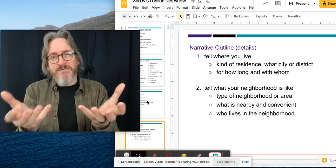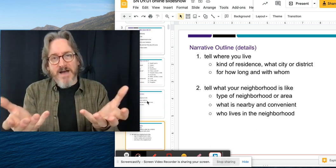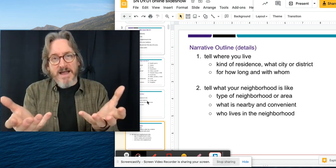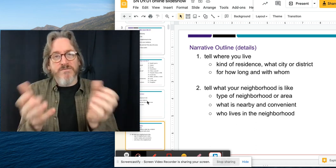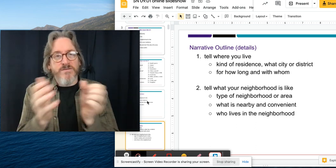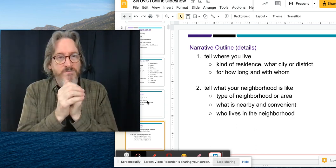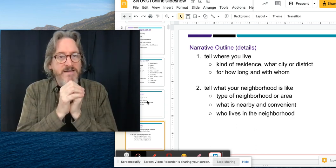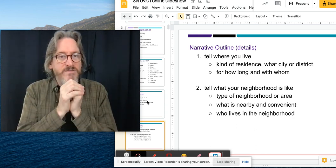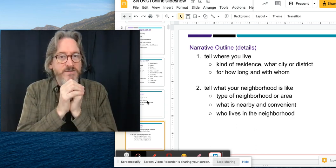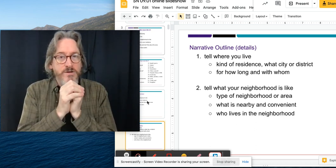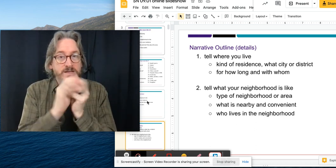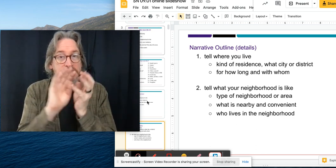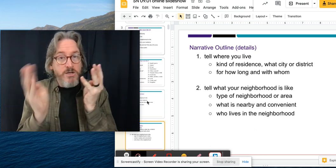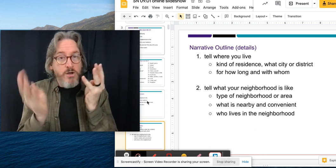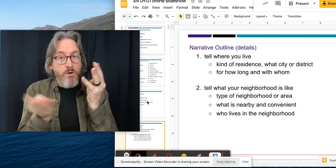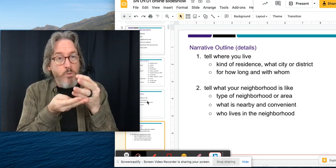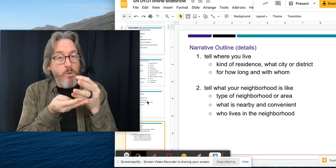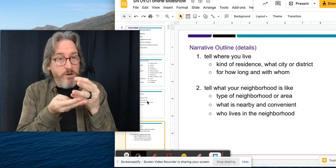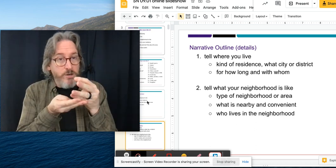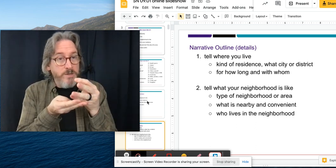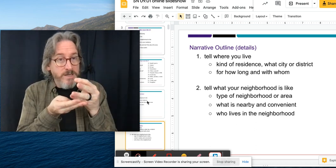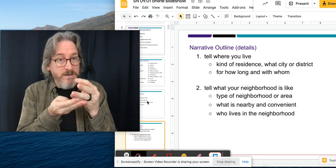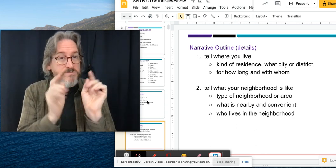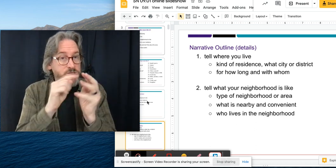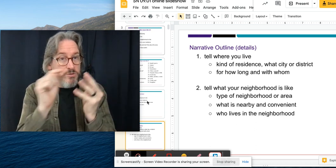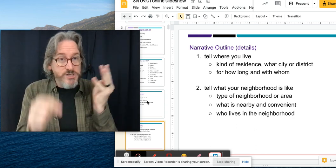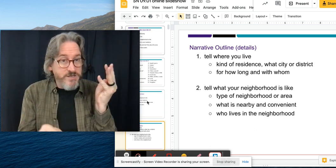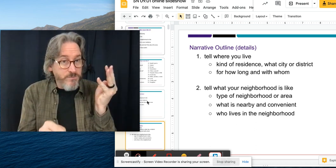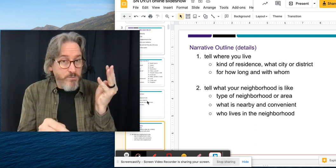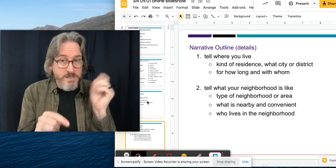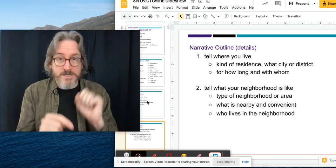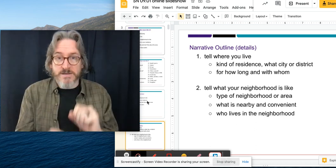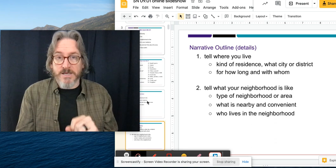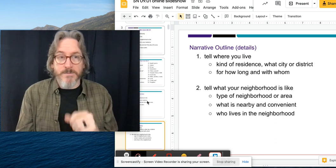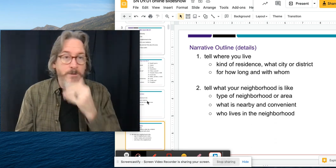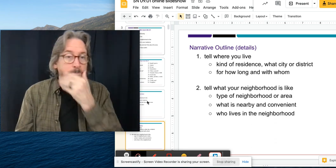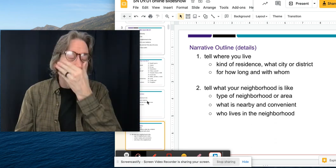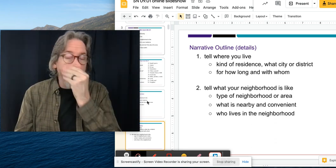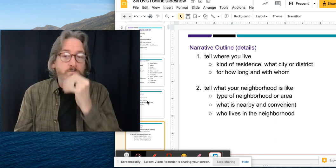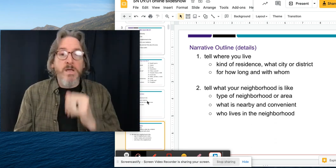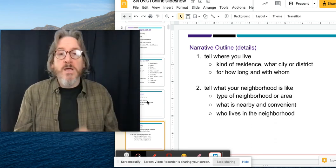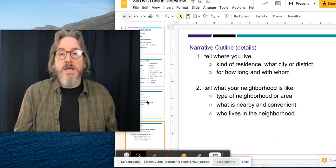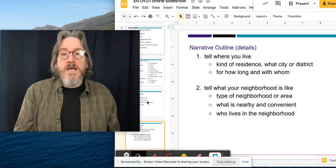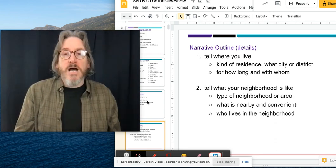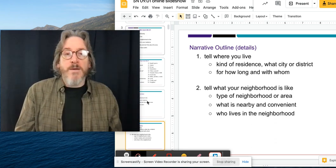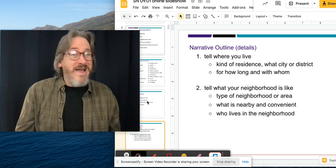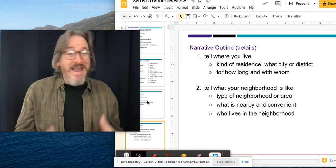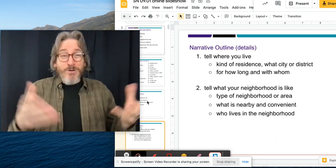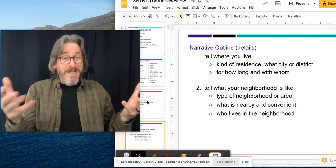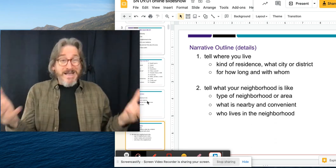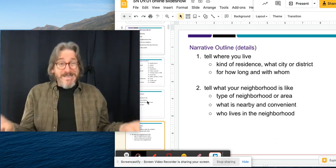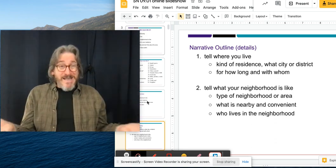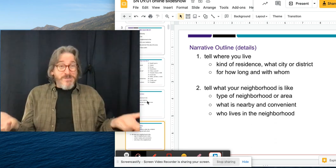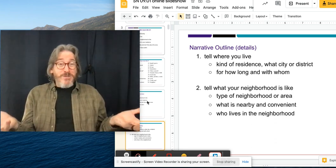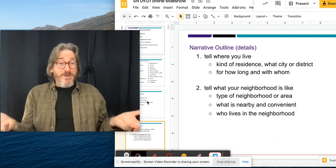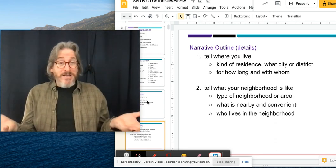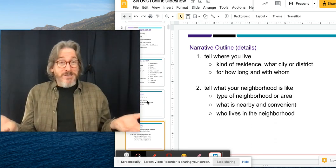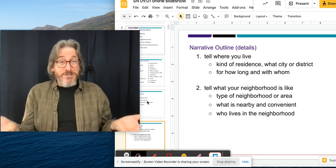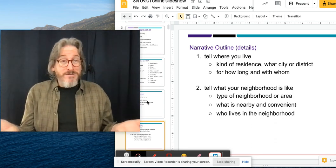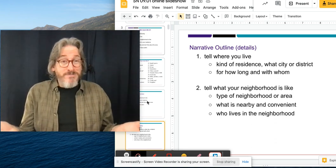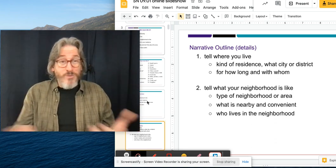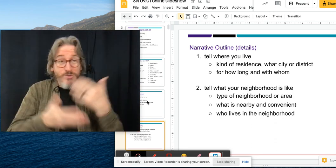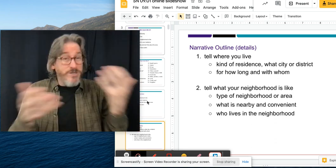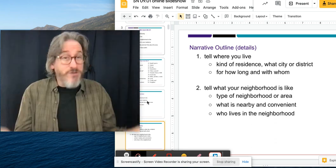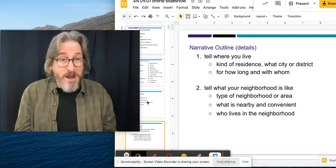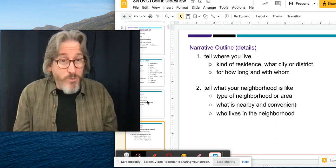I'll say five different things that go under where you live. So just different points to think about. And really, it's the same as we do in